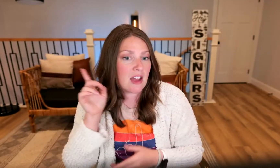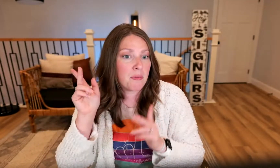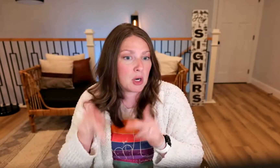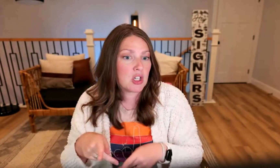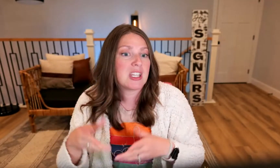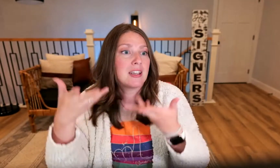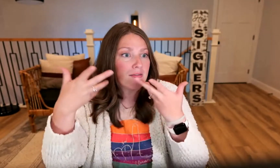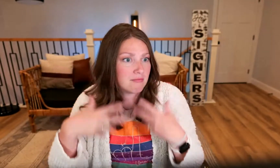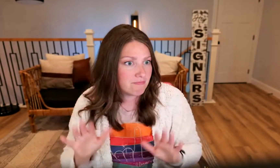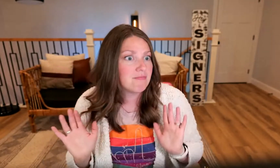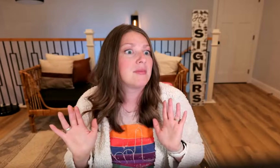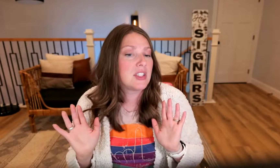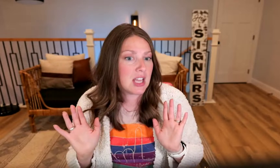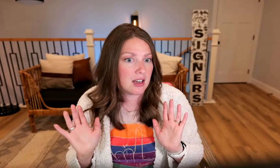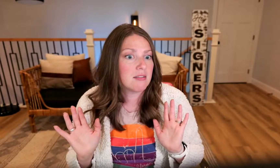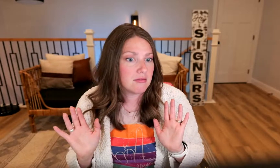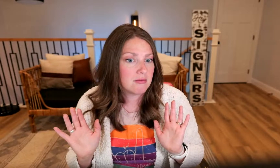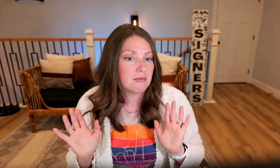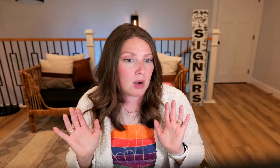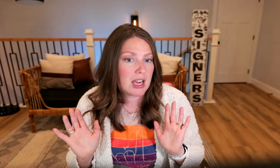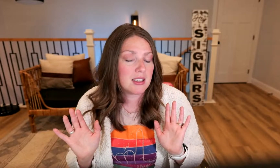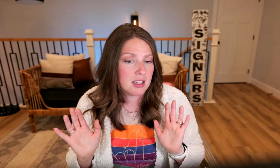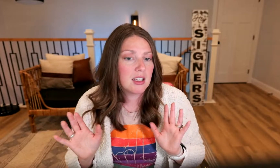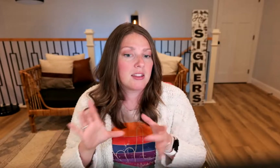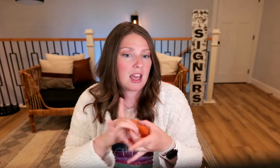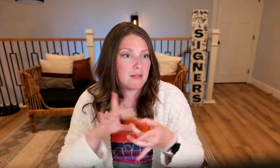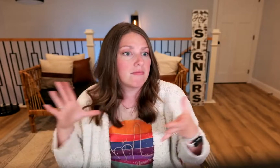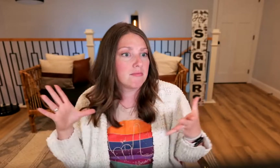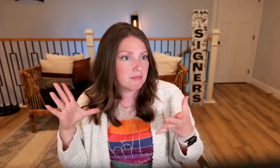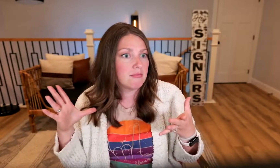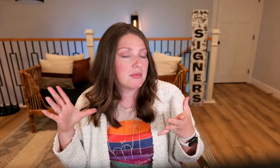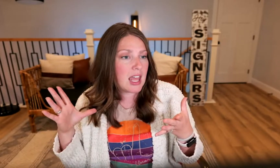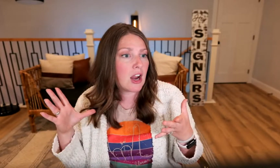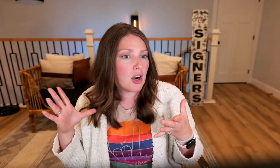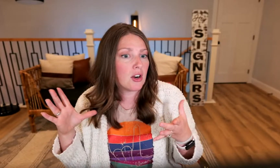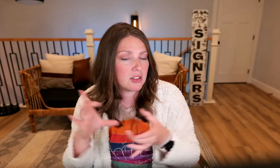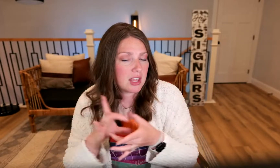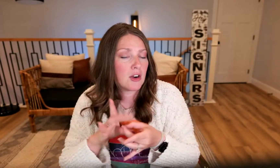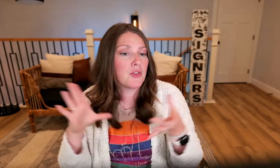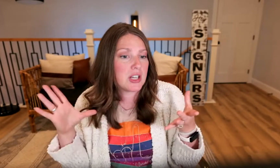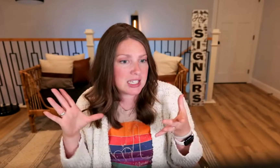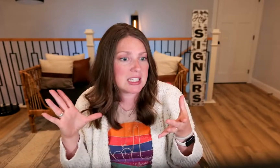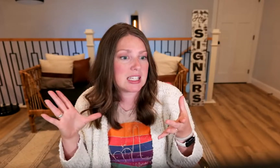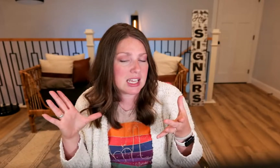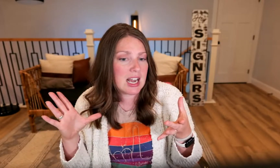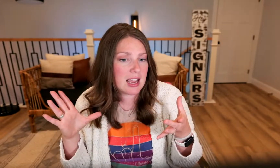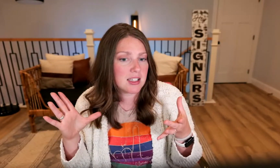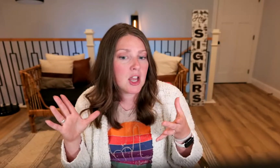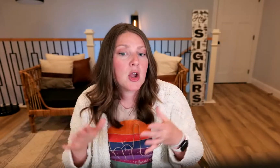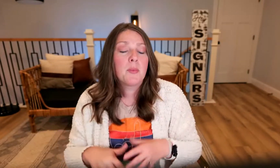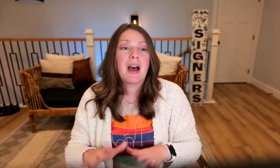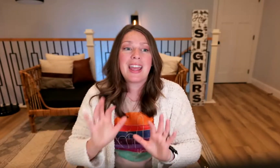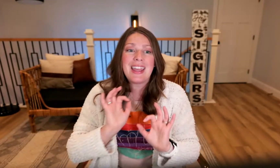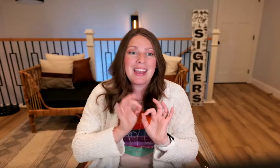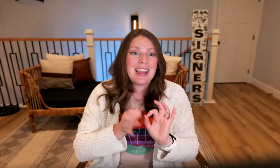deaf person done, right? That they are free to disconnect. But it